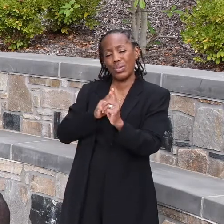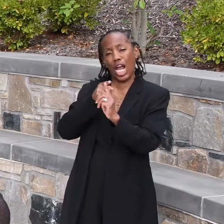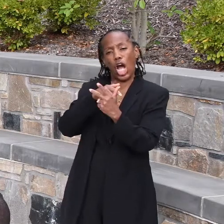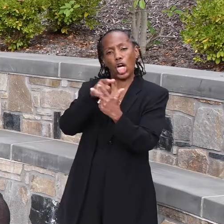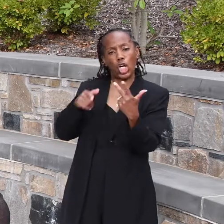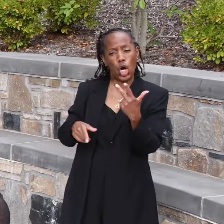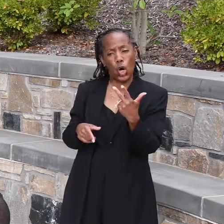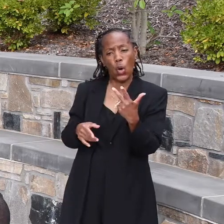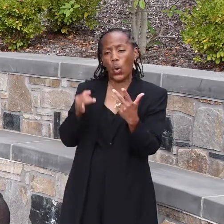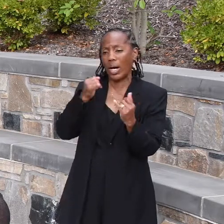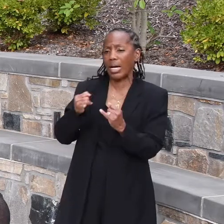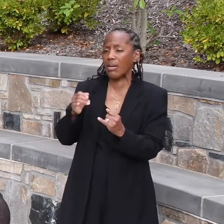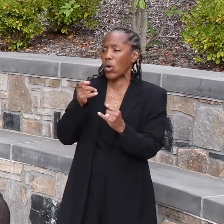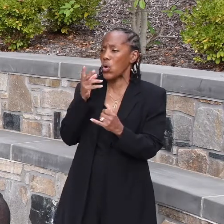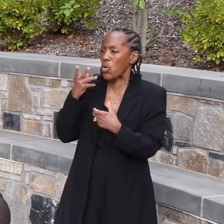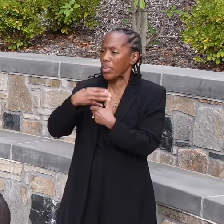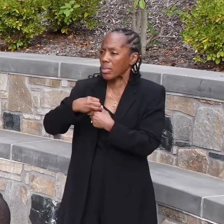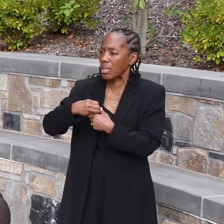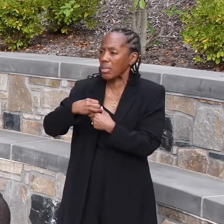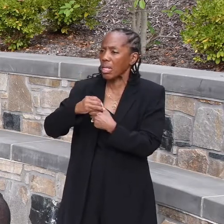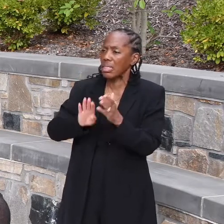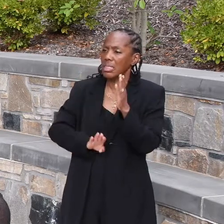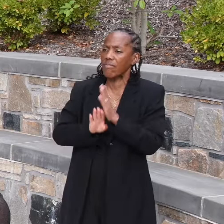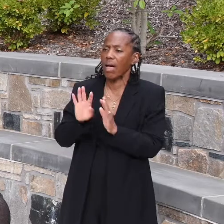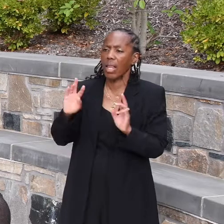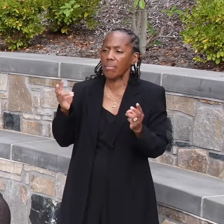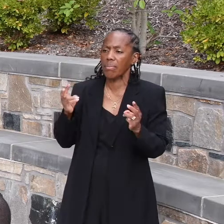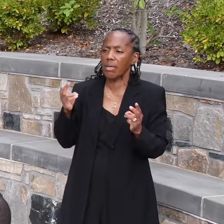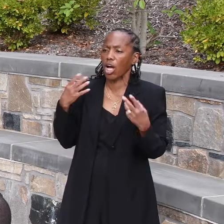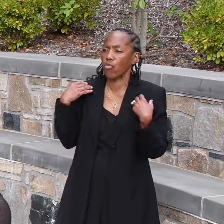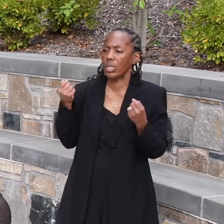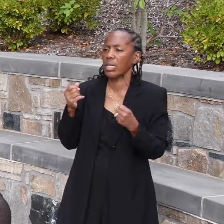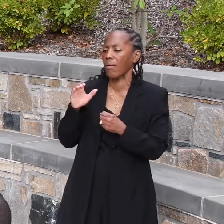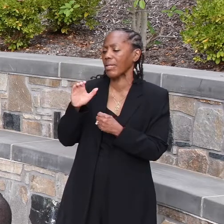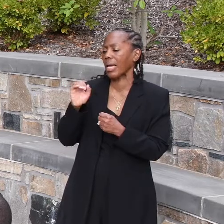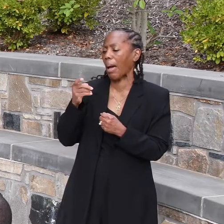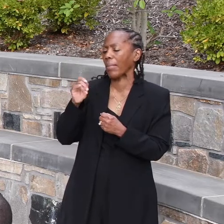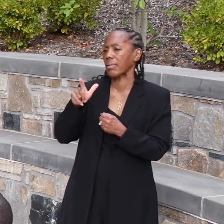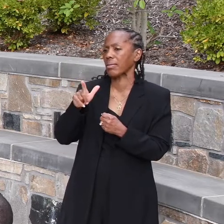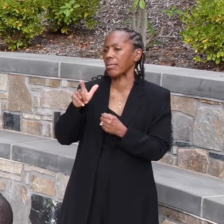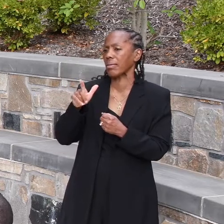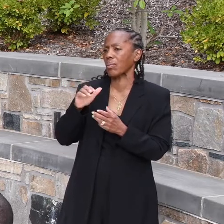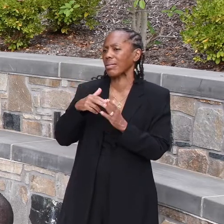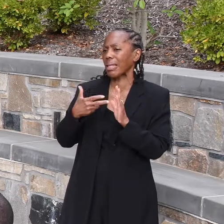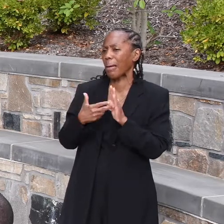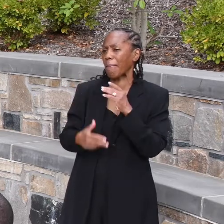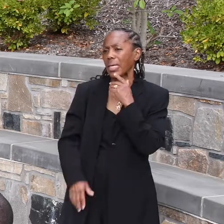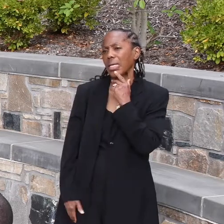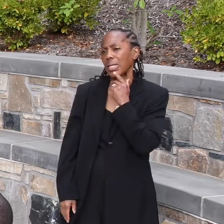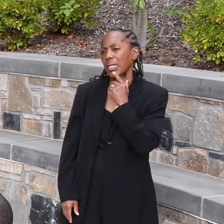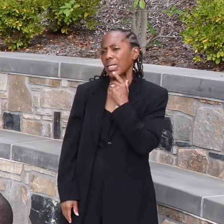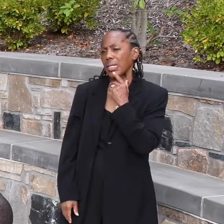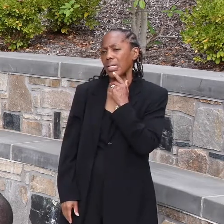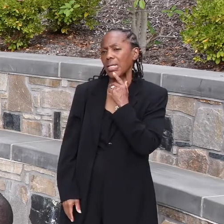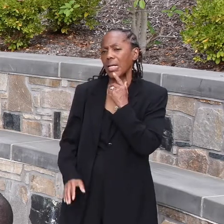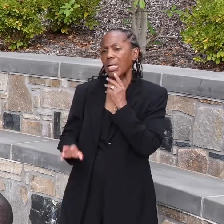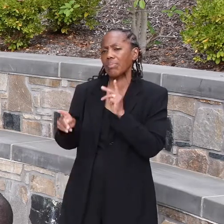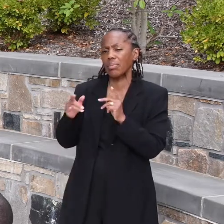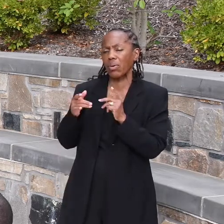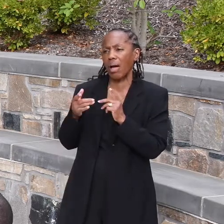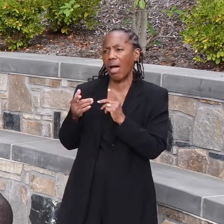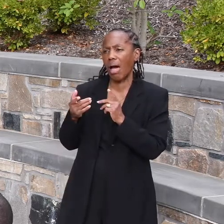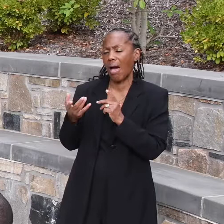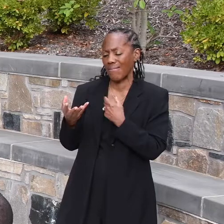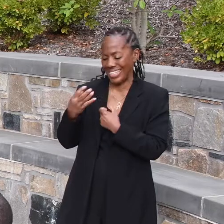that the individuals who participate develop what we call recovery capital. Recovery capital means that they have